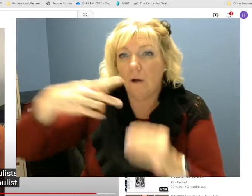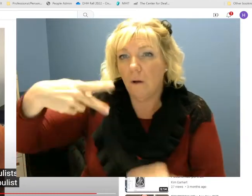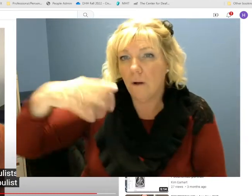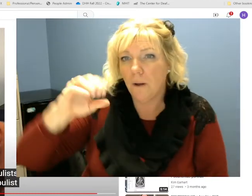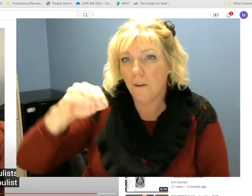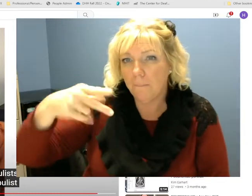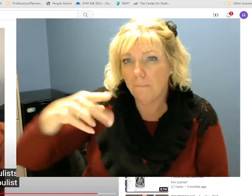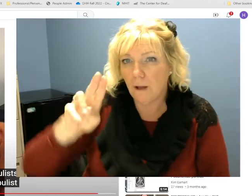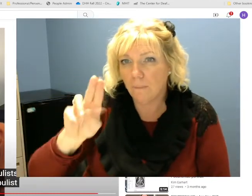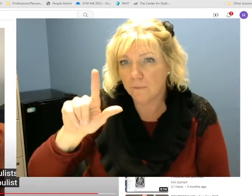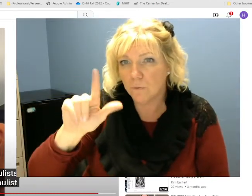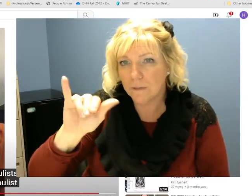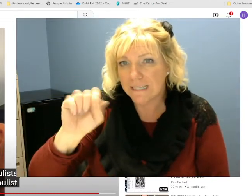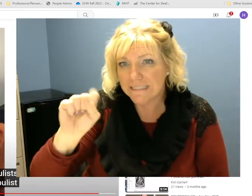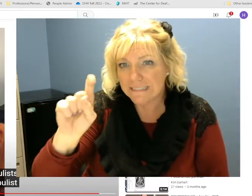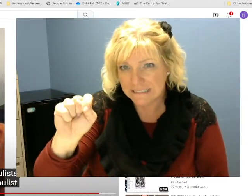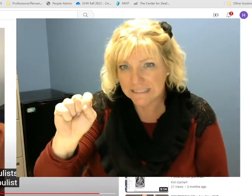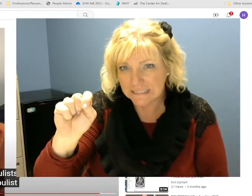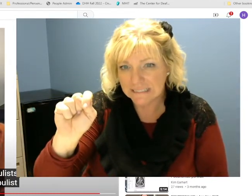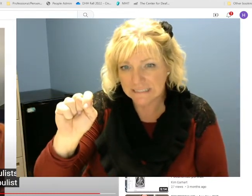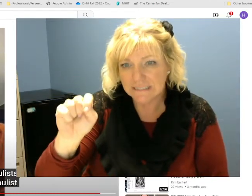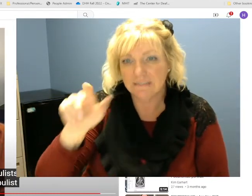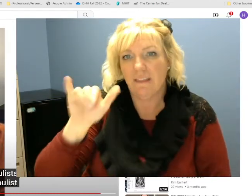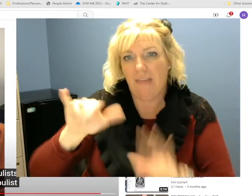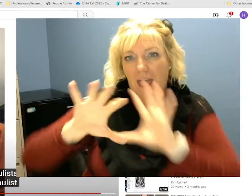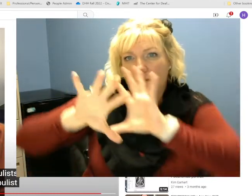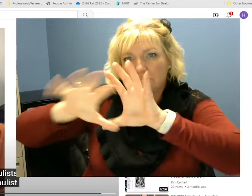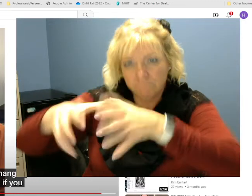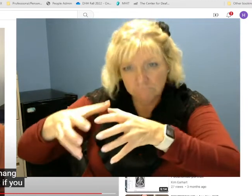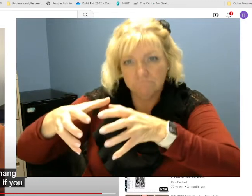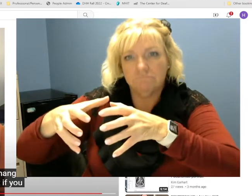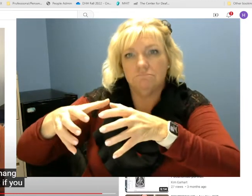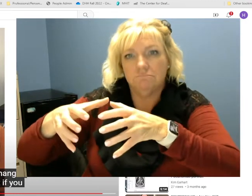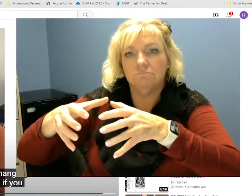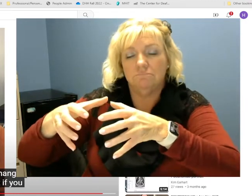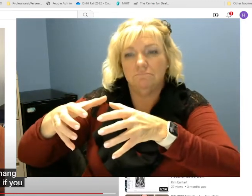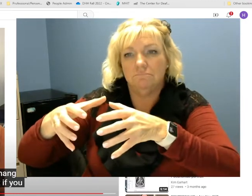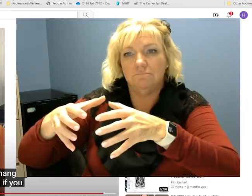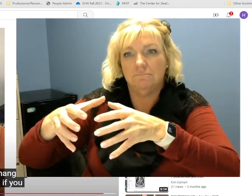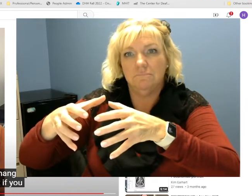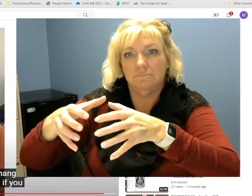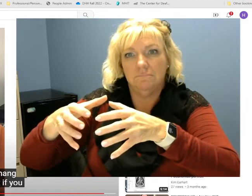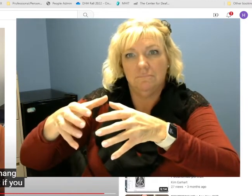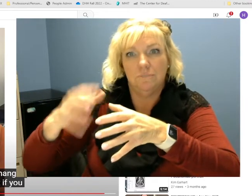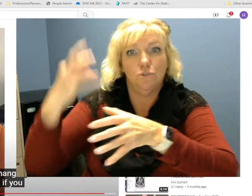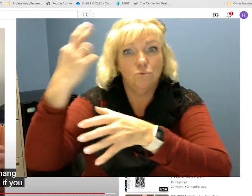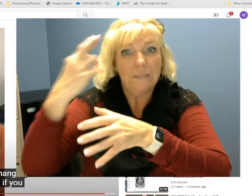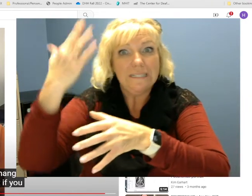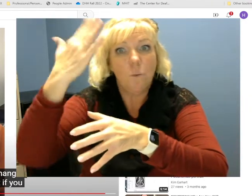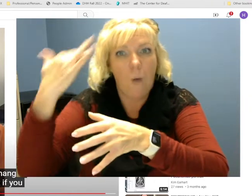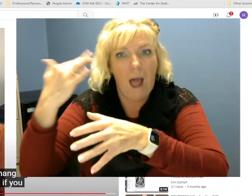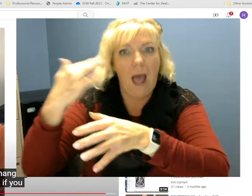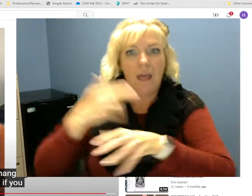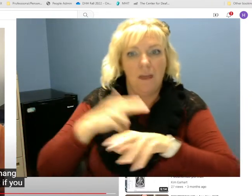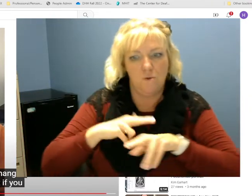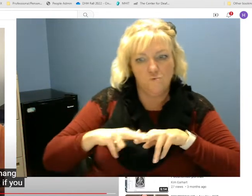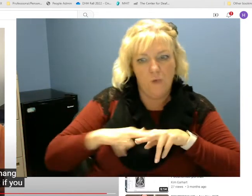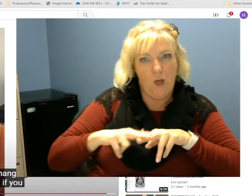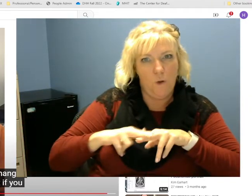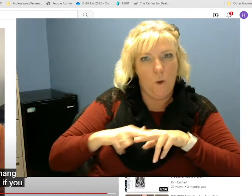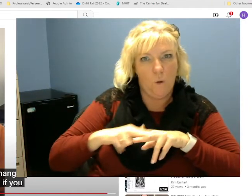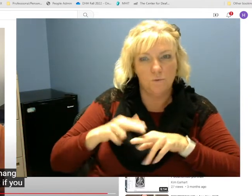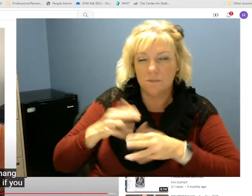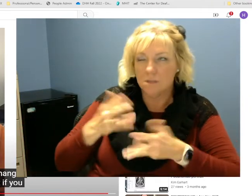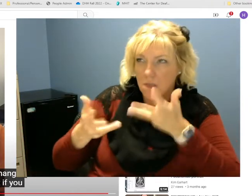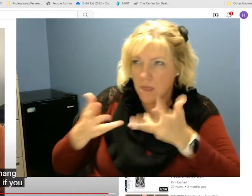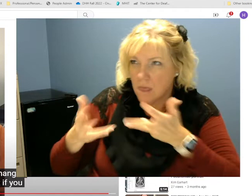and the organization of the populist is going to come because of exchanges like this with